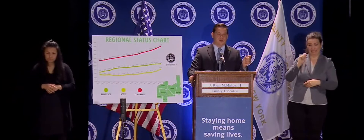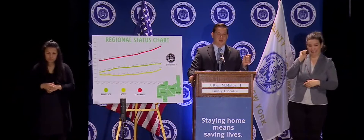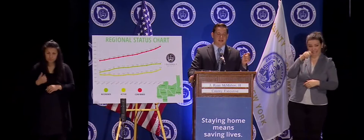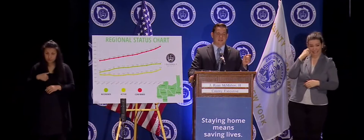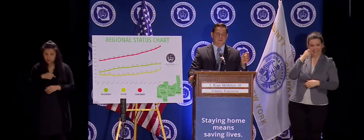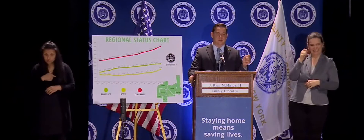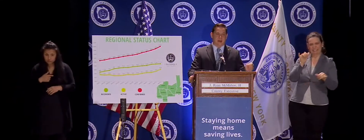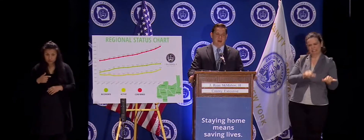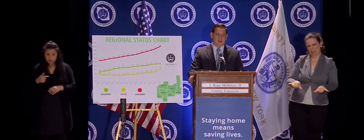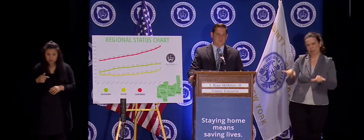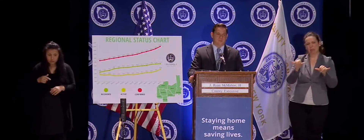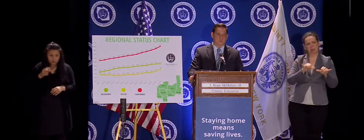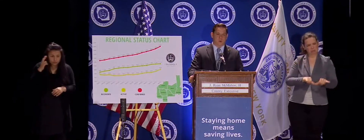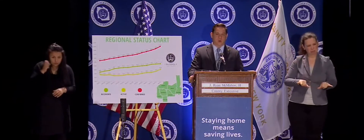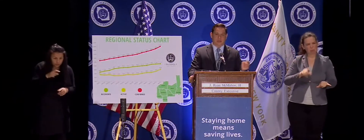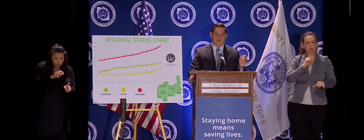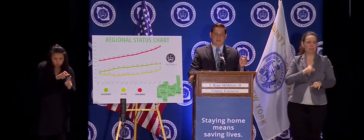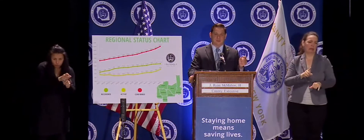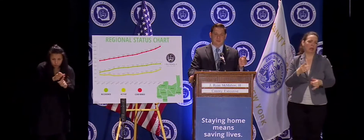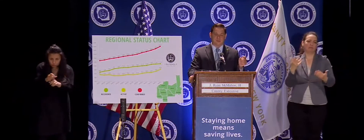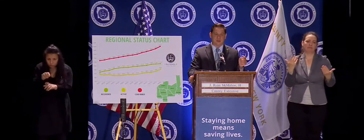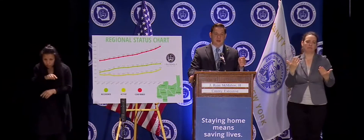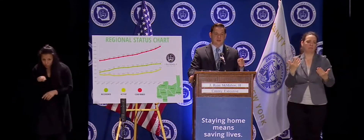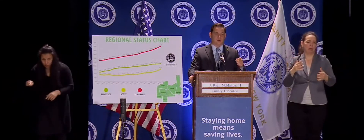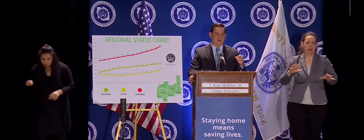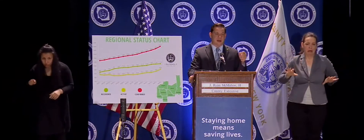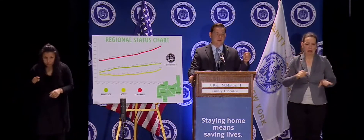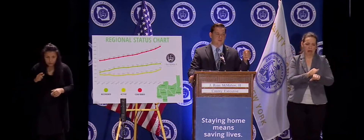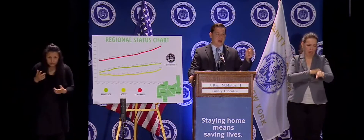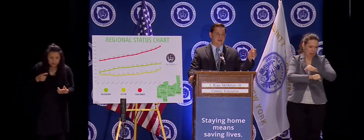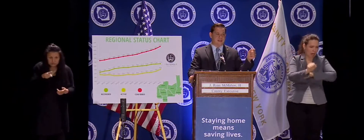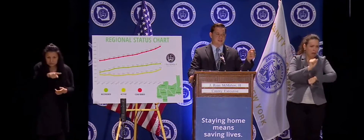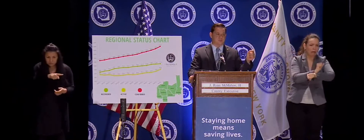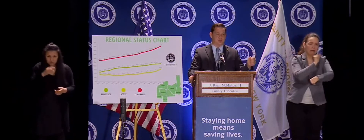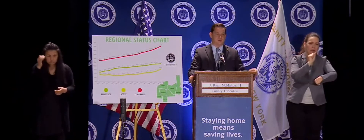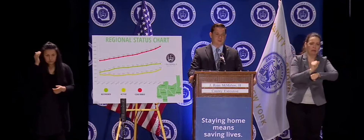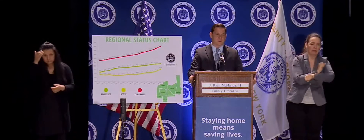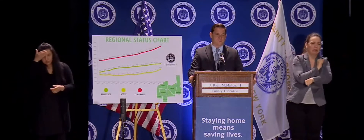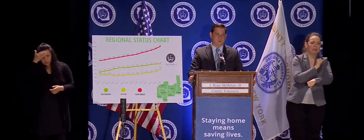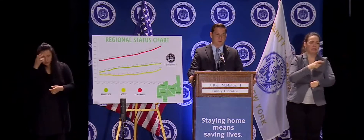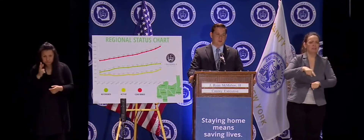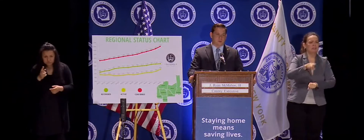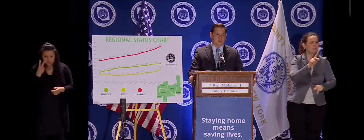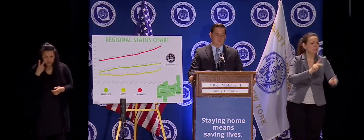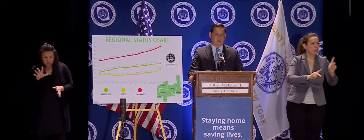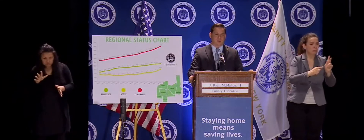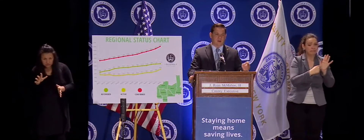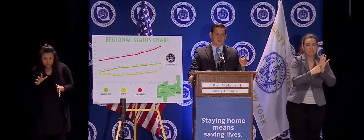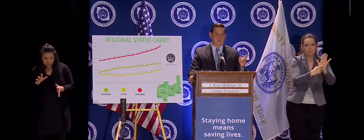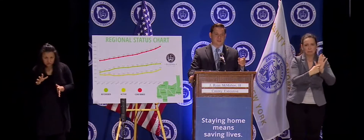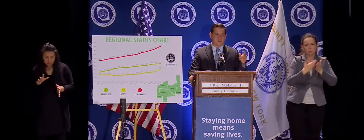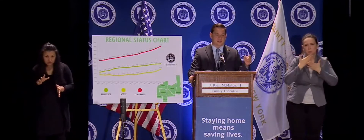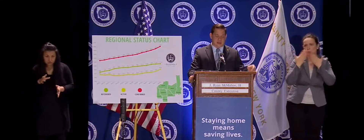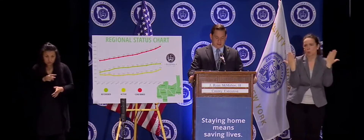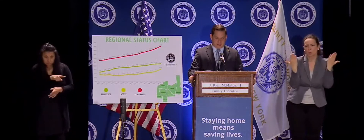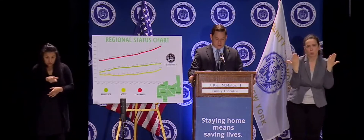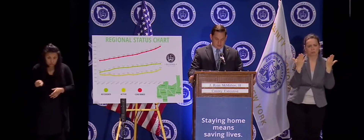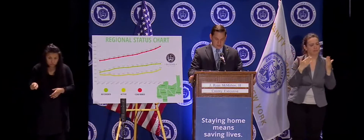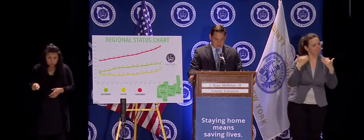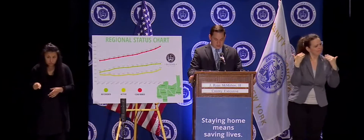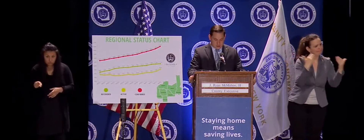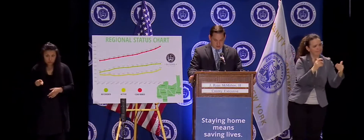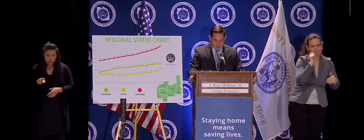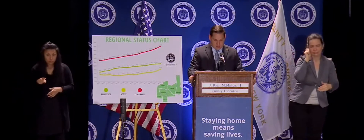folks that are asymptomatic or light symptoms that would never have gotten tests previously. They wouldn't have fallen under the CDC